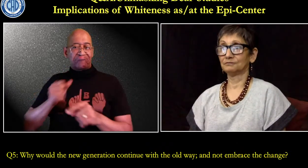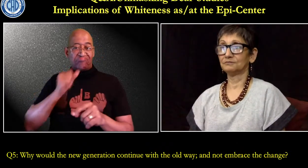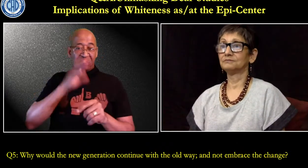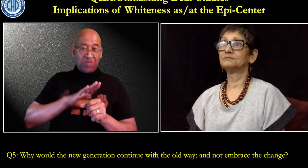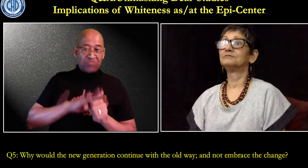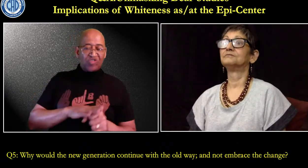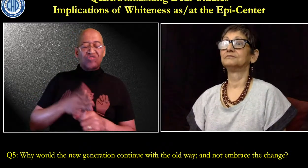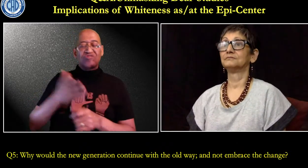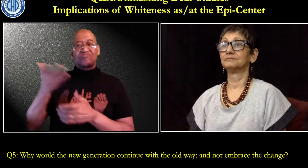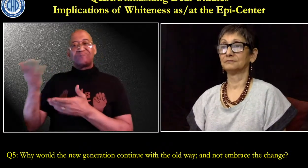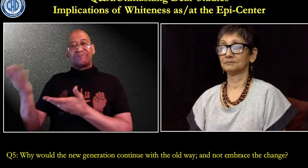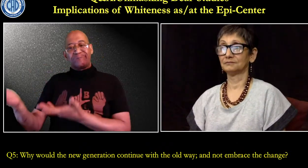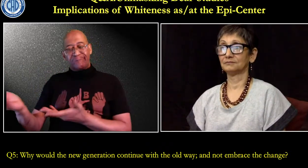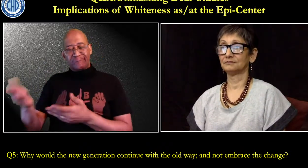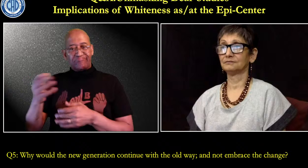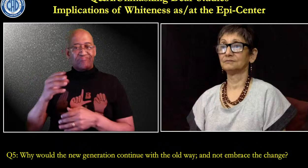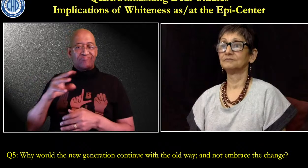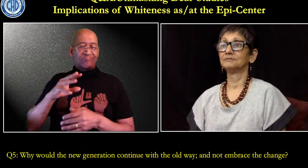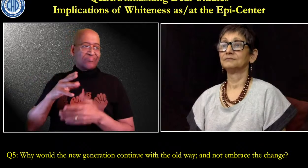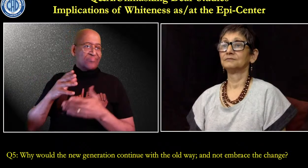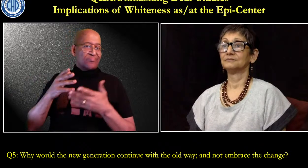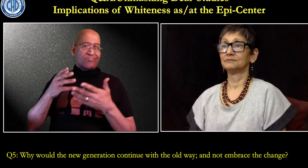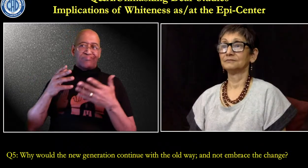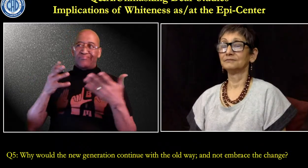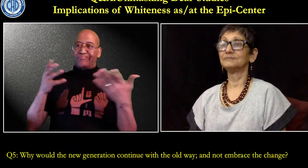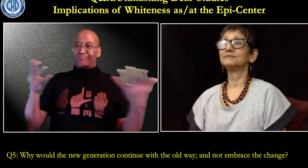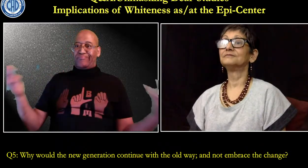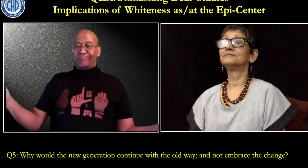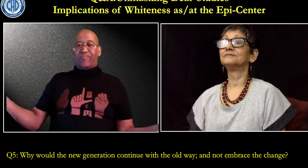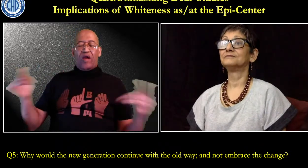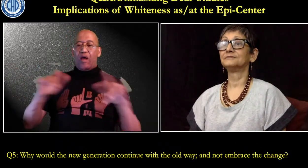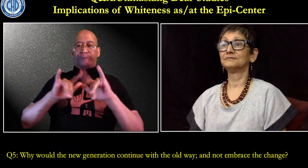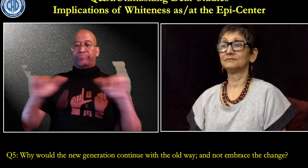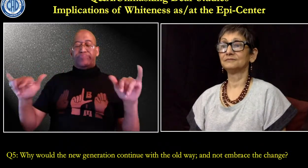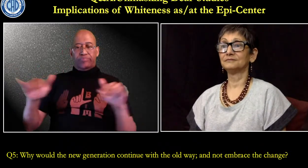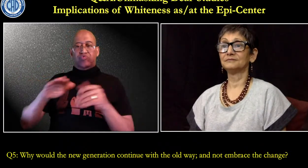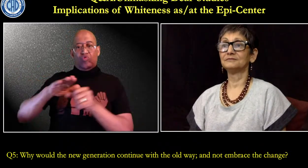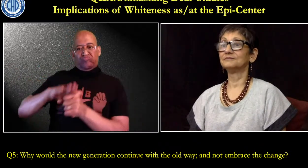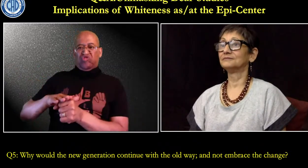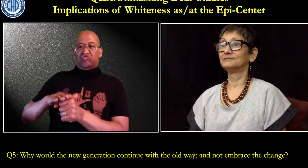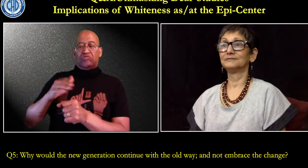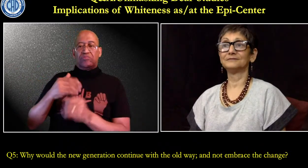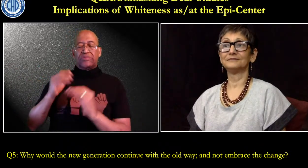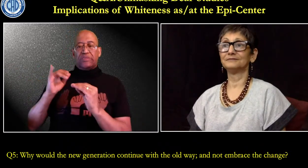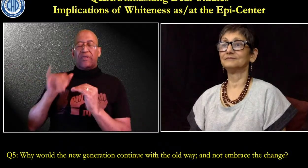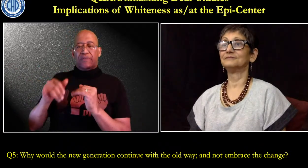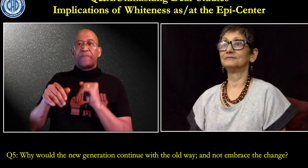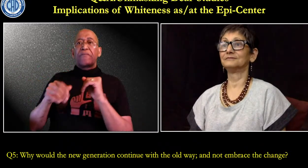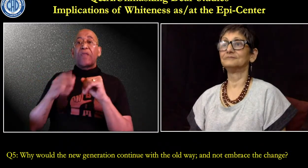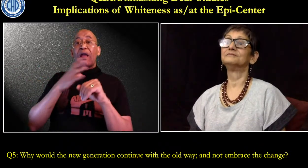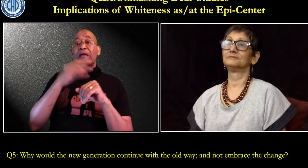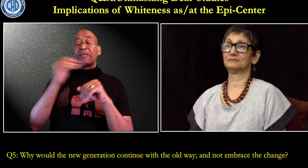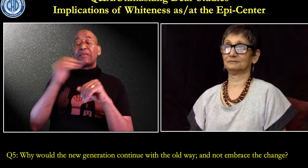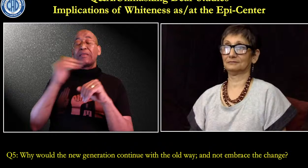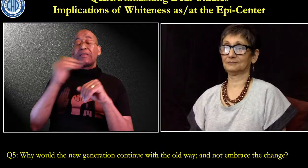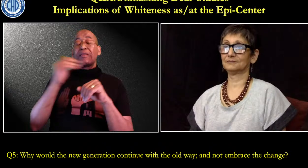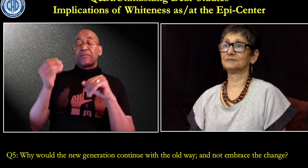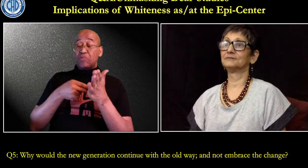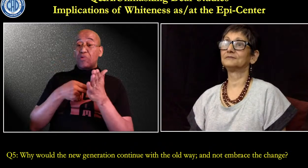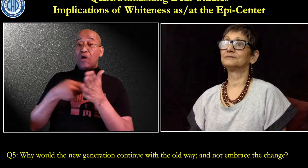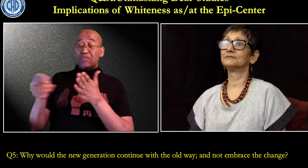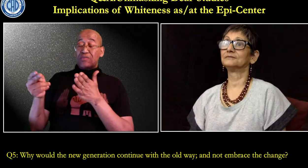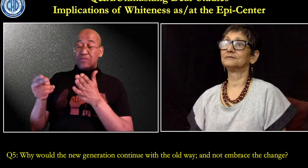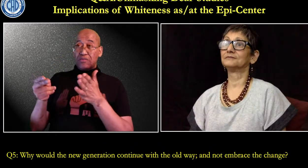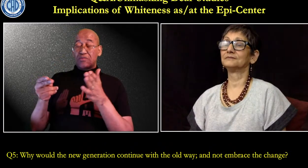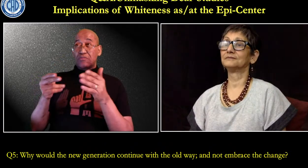generally oppression. And it happens with women, just in different situations at the same time for